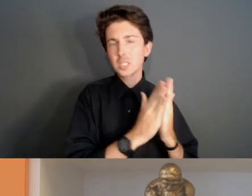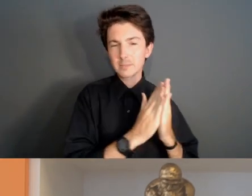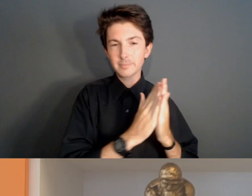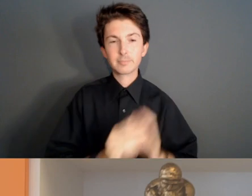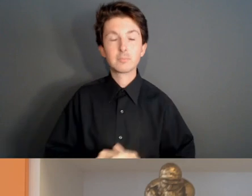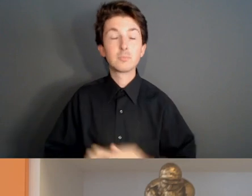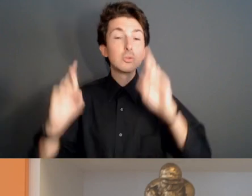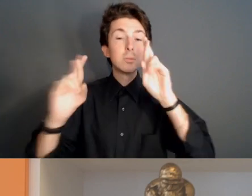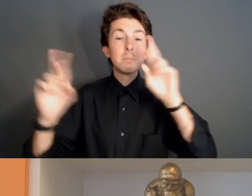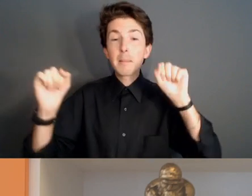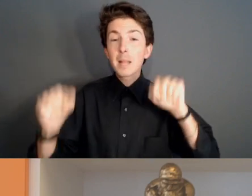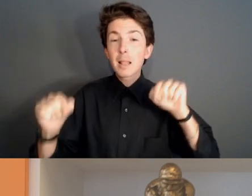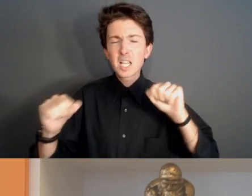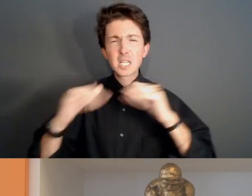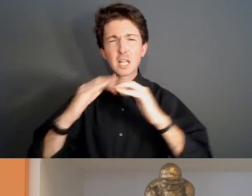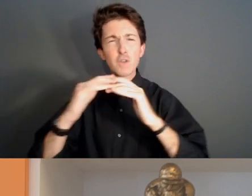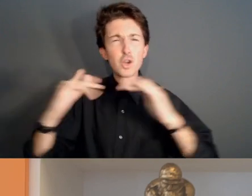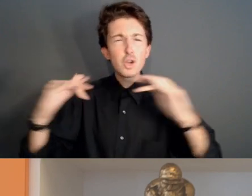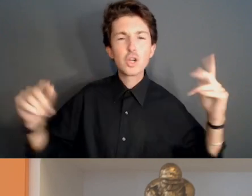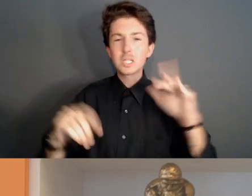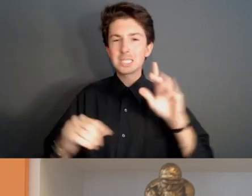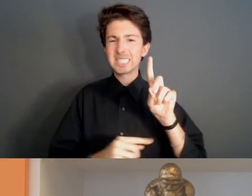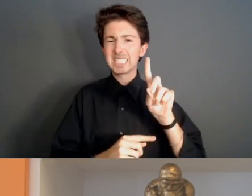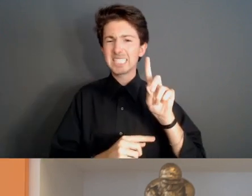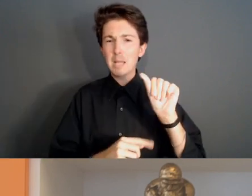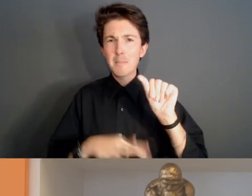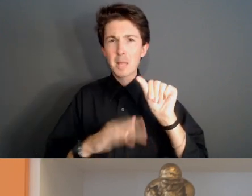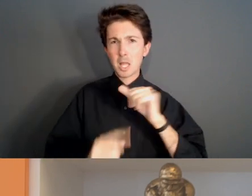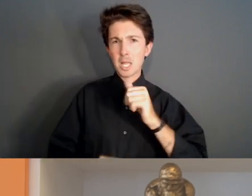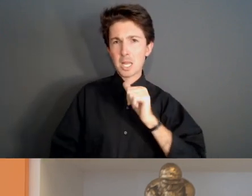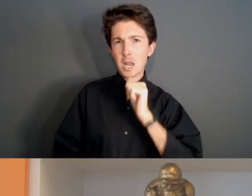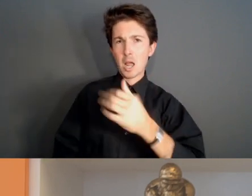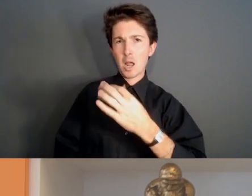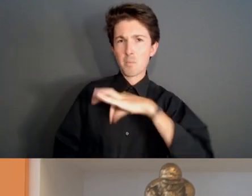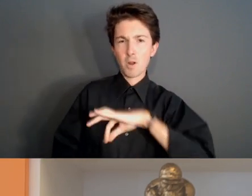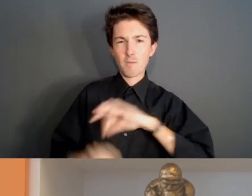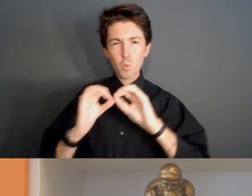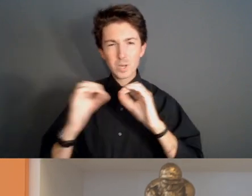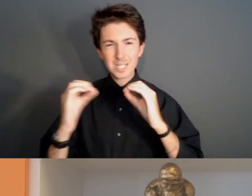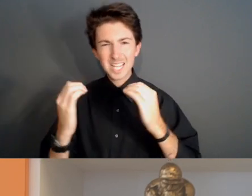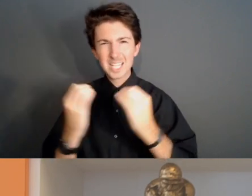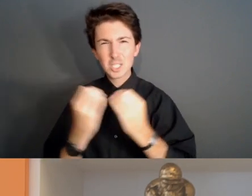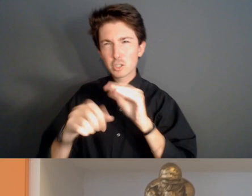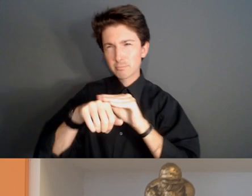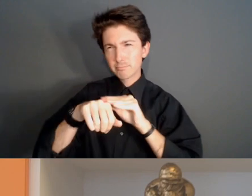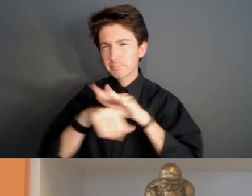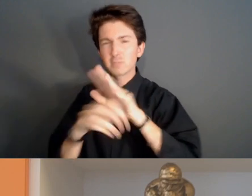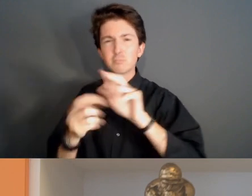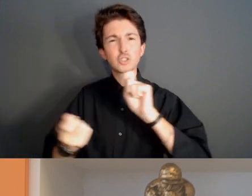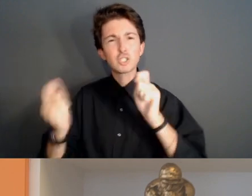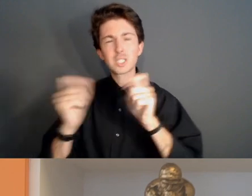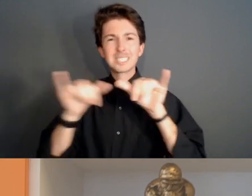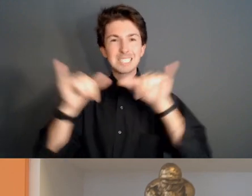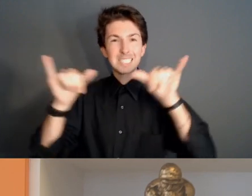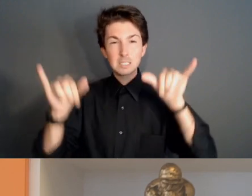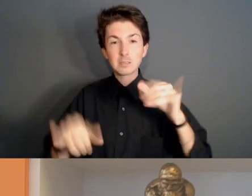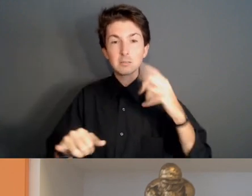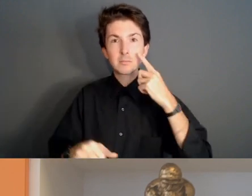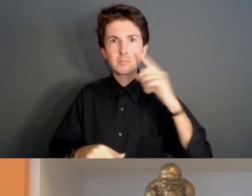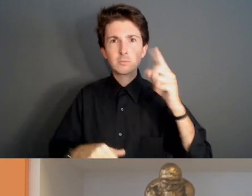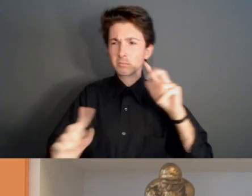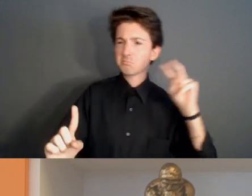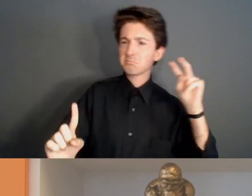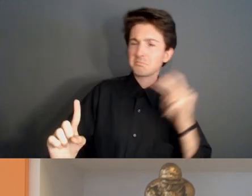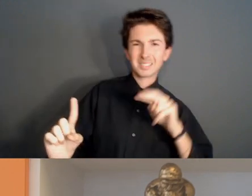RespectAbility is a diverse, disability-led nonprofit that works to create systemic change in how society views and